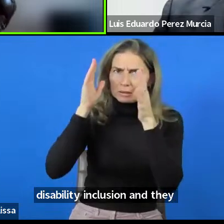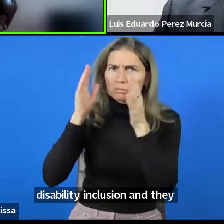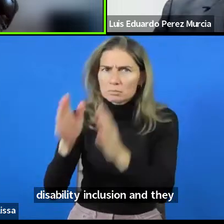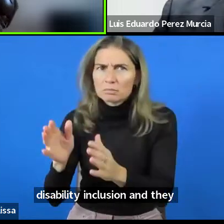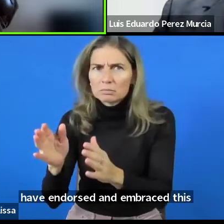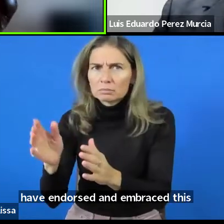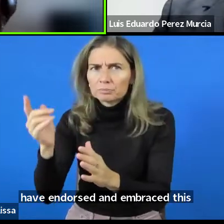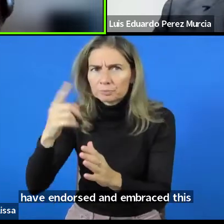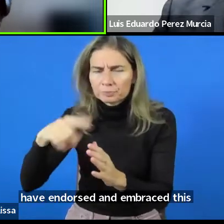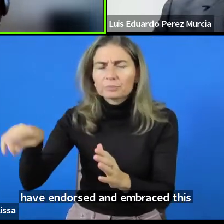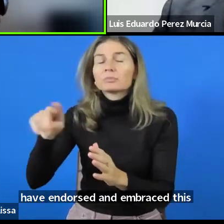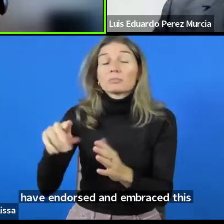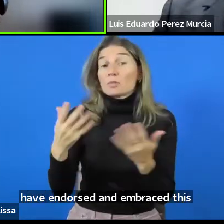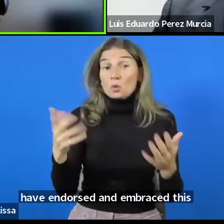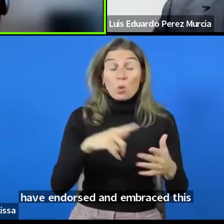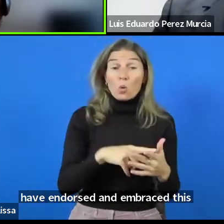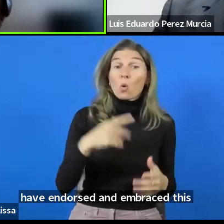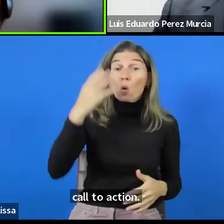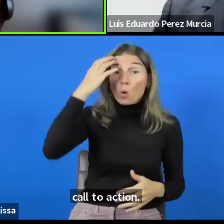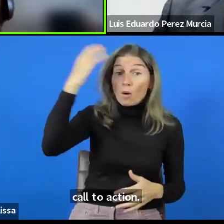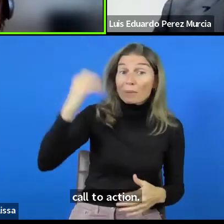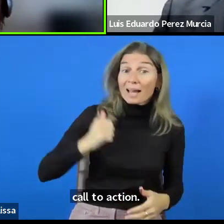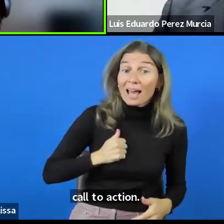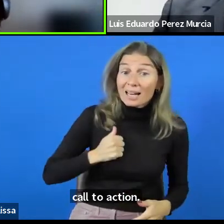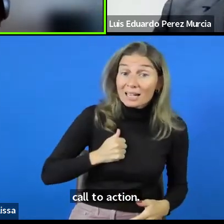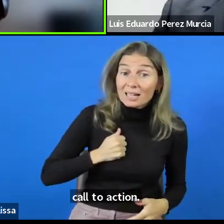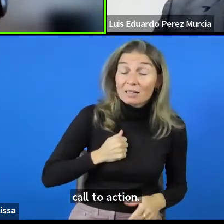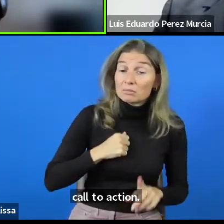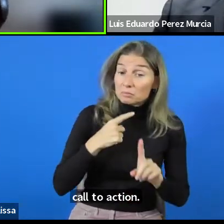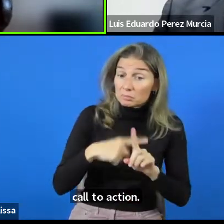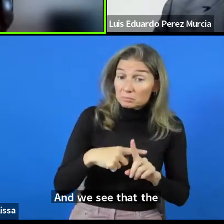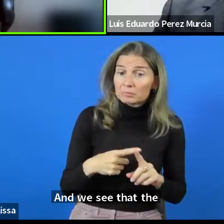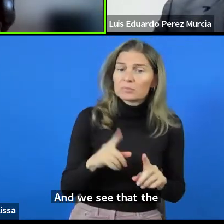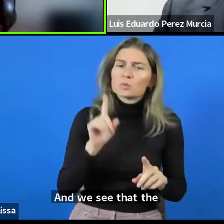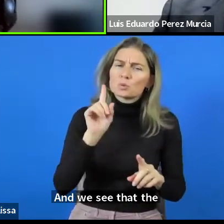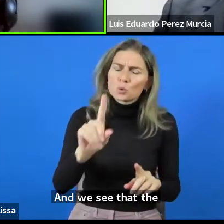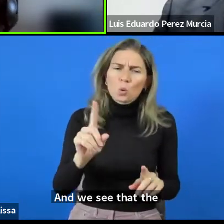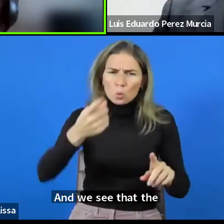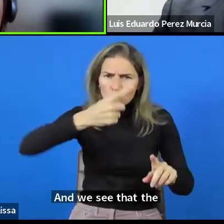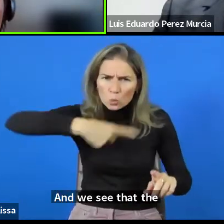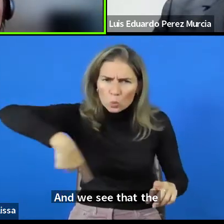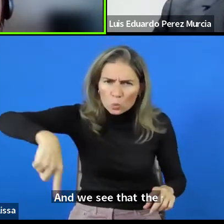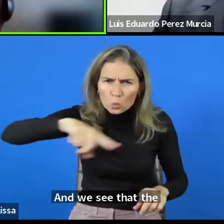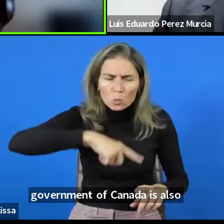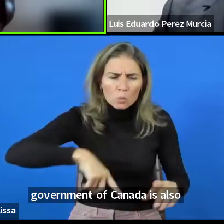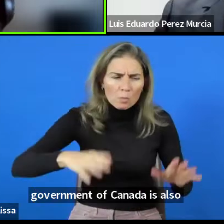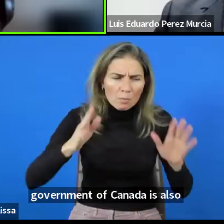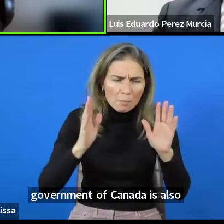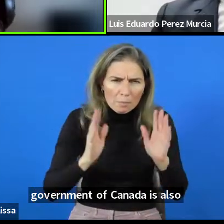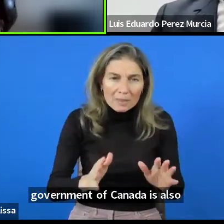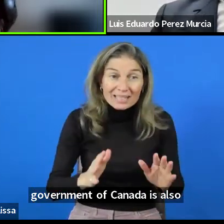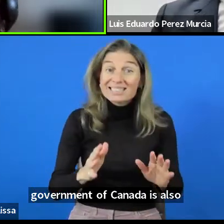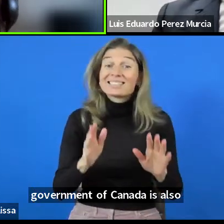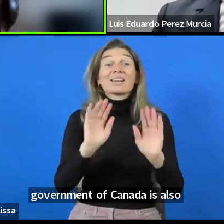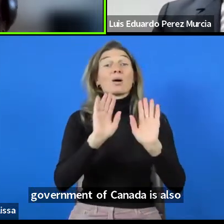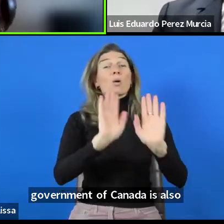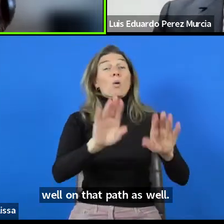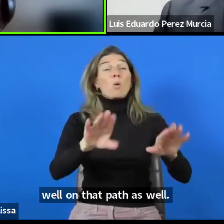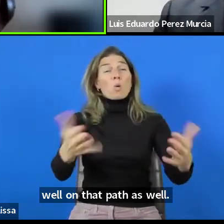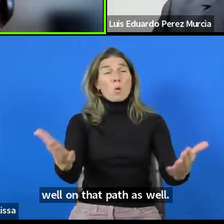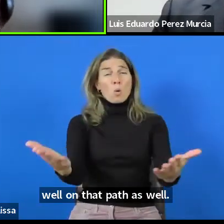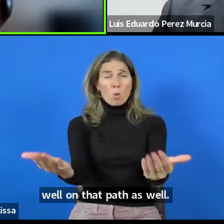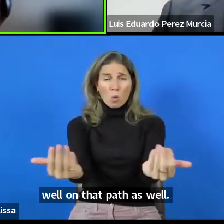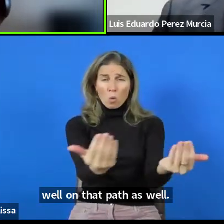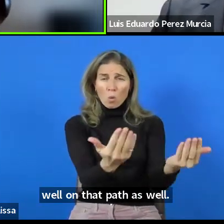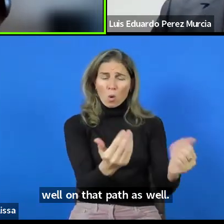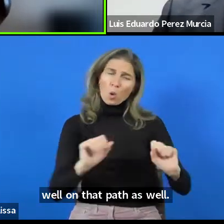is also well on that path as well. Let's plan jointly how to make this call to action a reality by setting up our